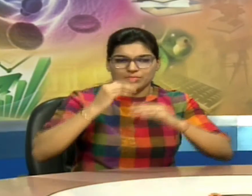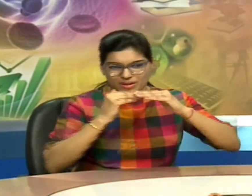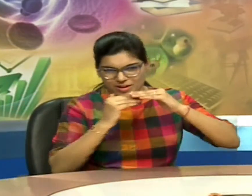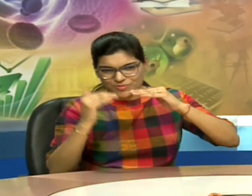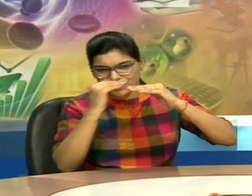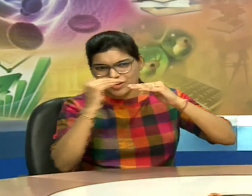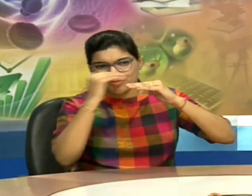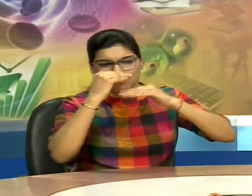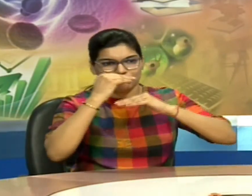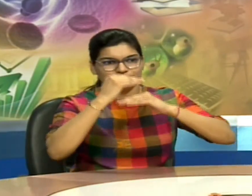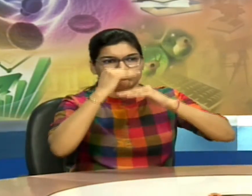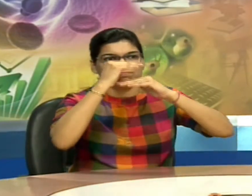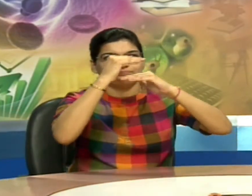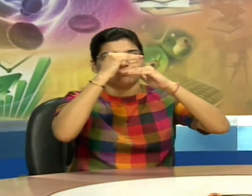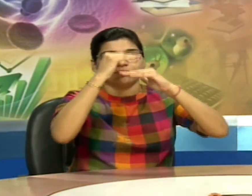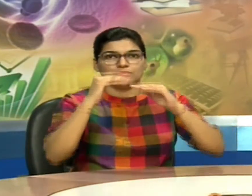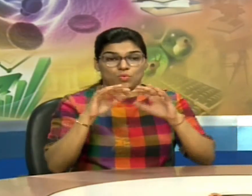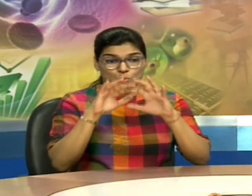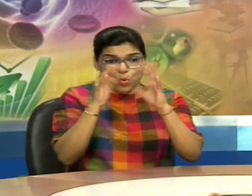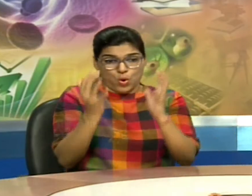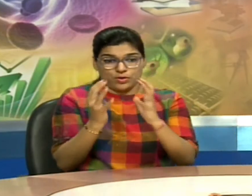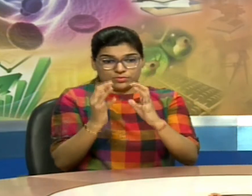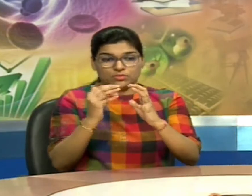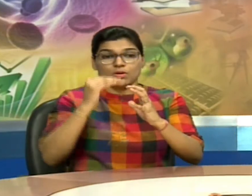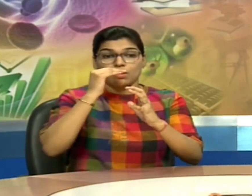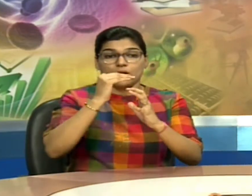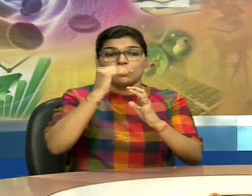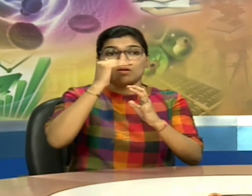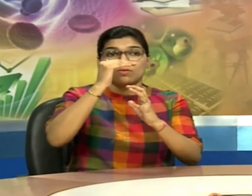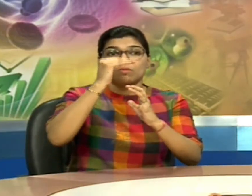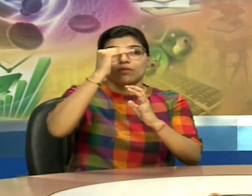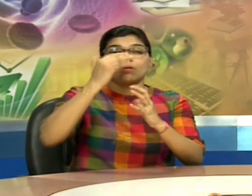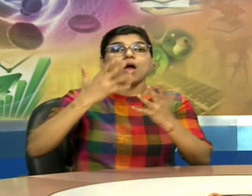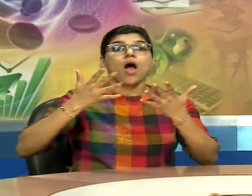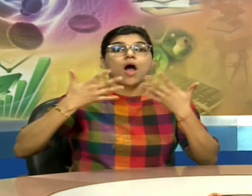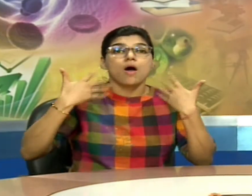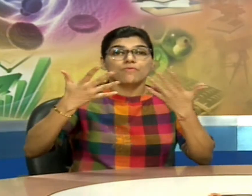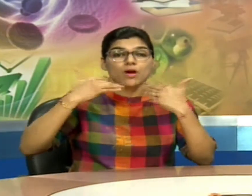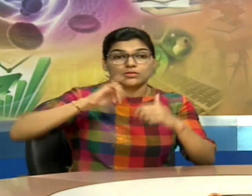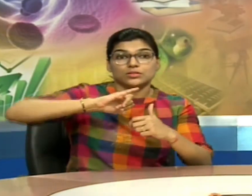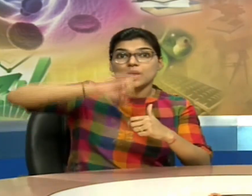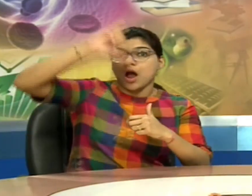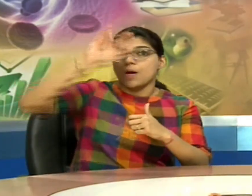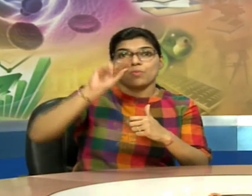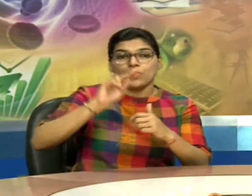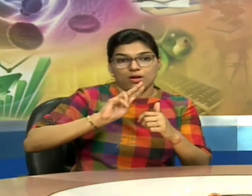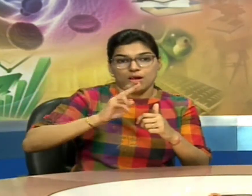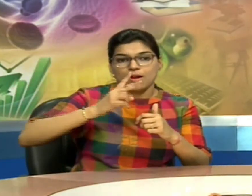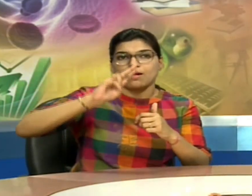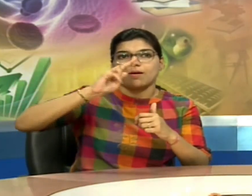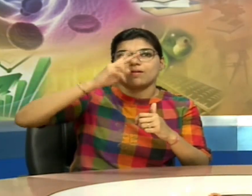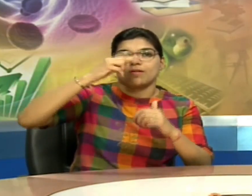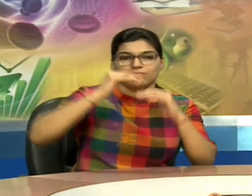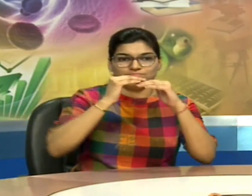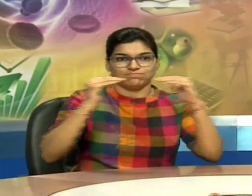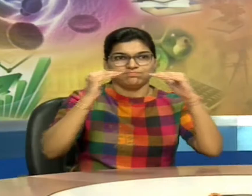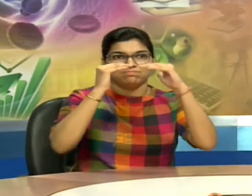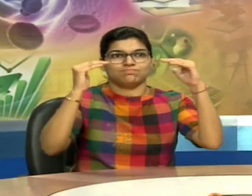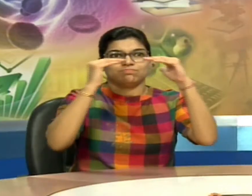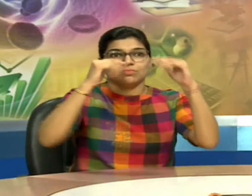Like in the space, so there are different layers which comes under the atmosphere.